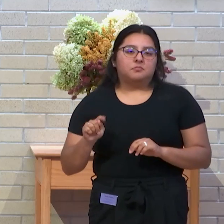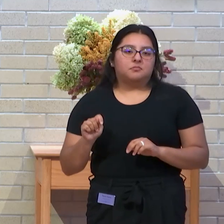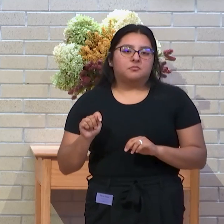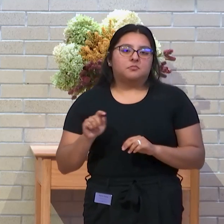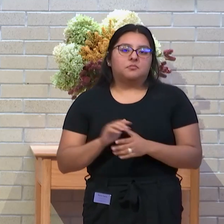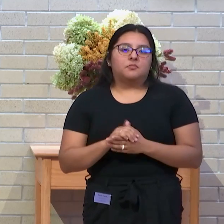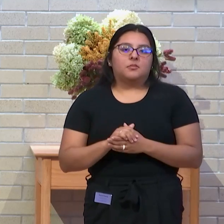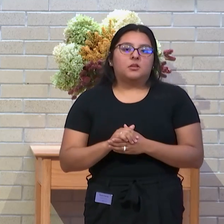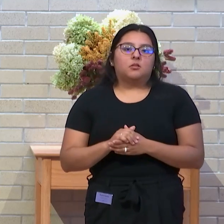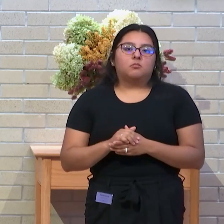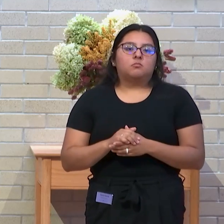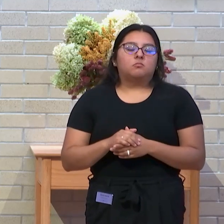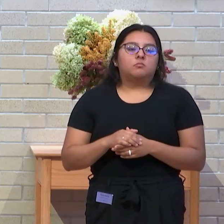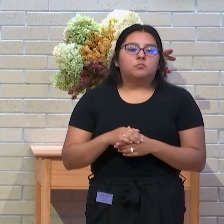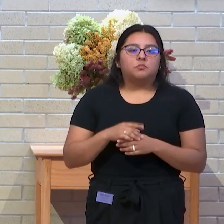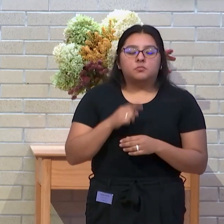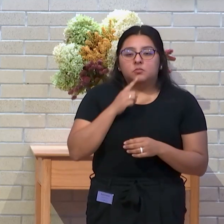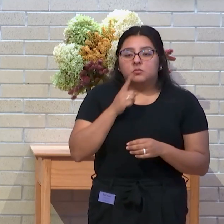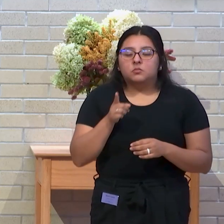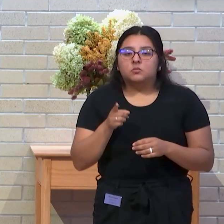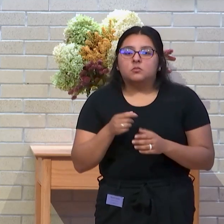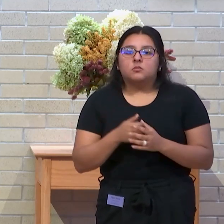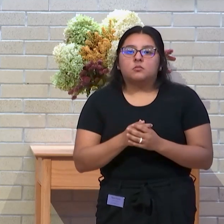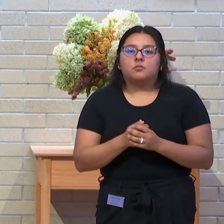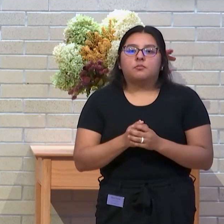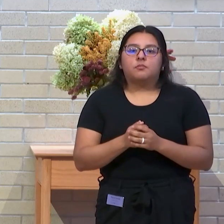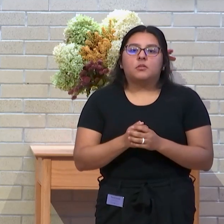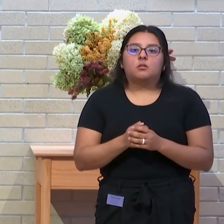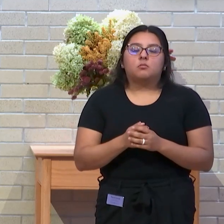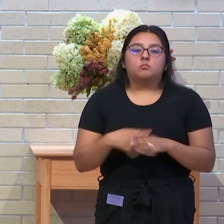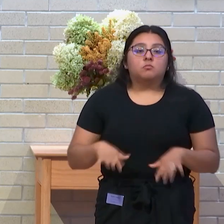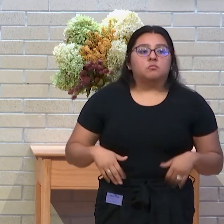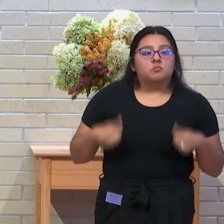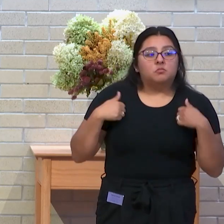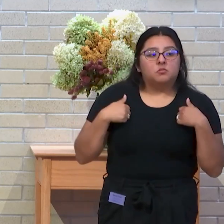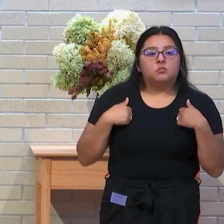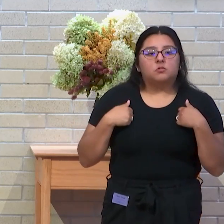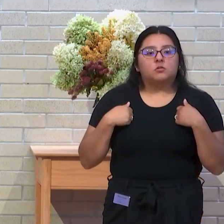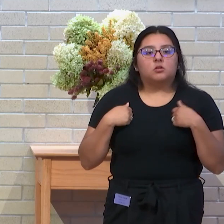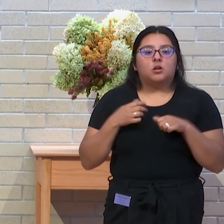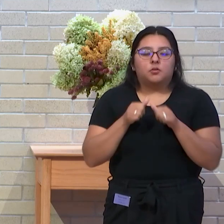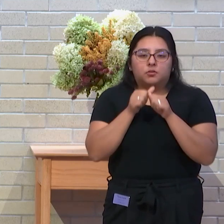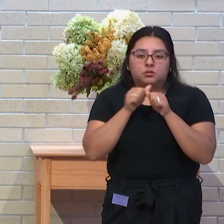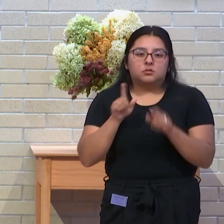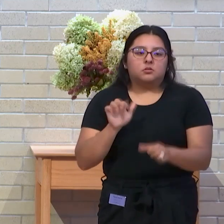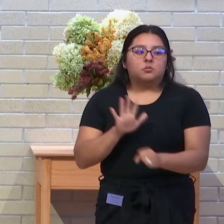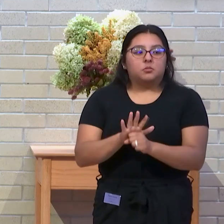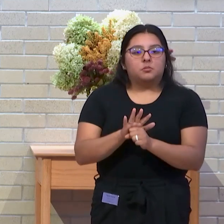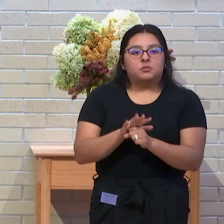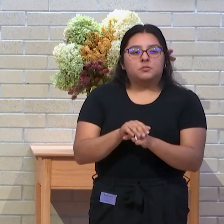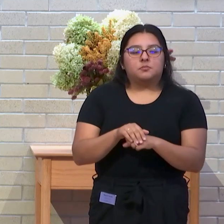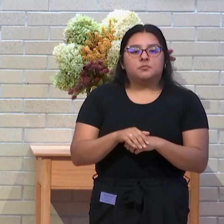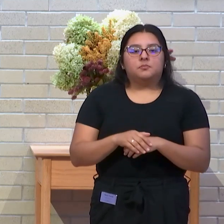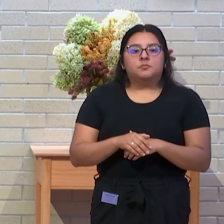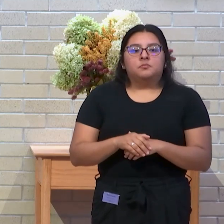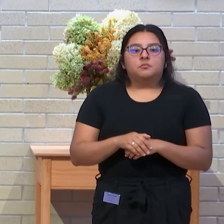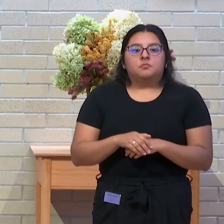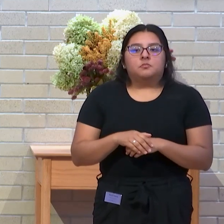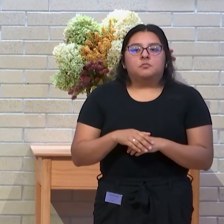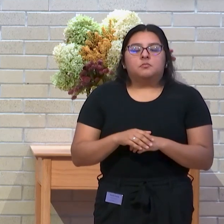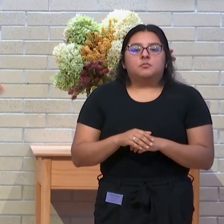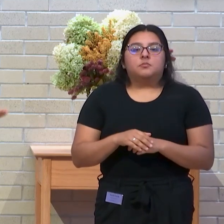And they're going to talk about the lifetime commitments that really get established or reinforced by being on